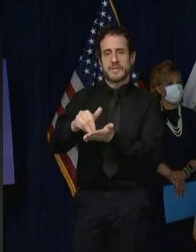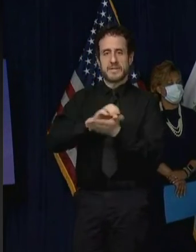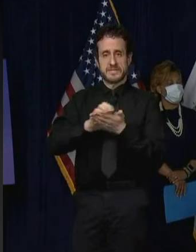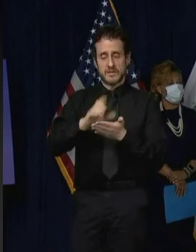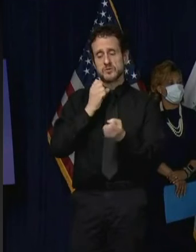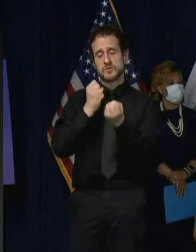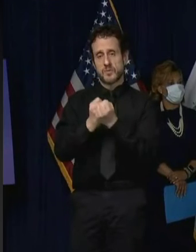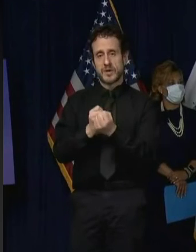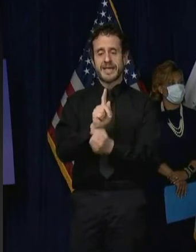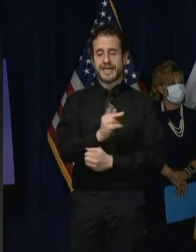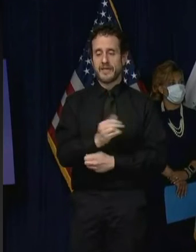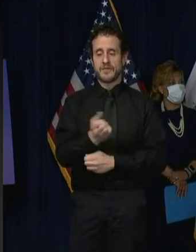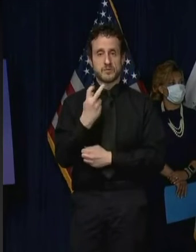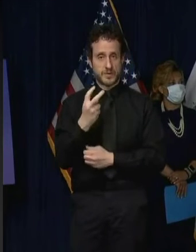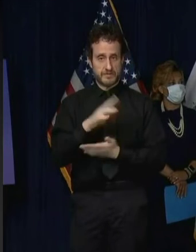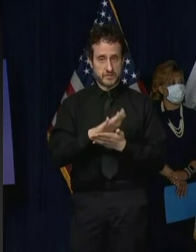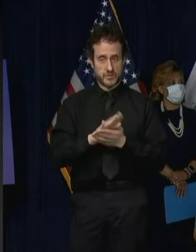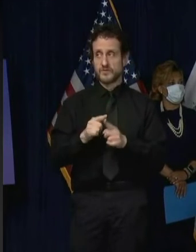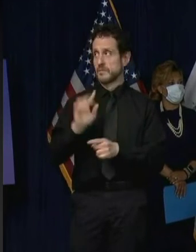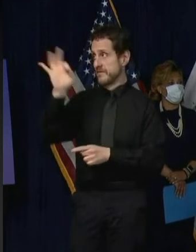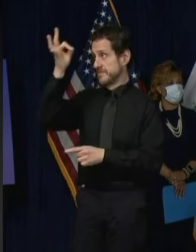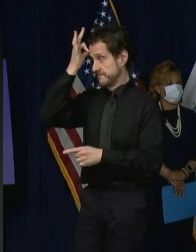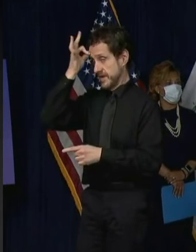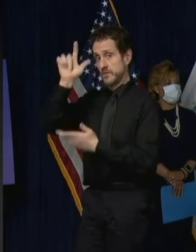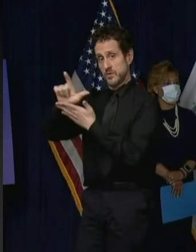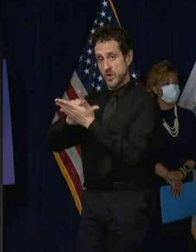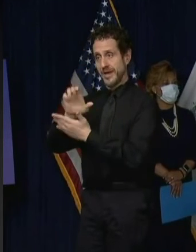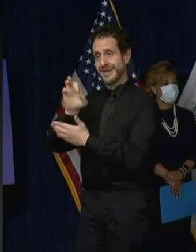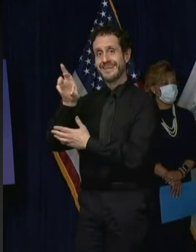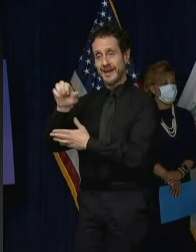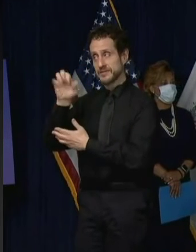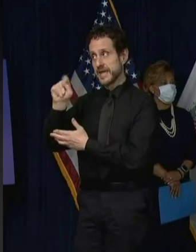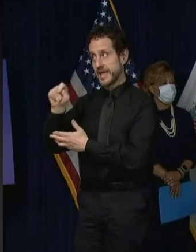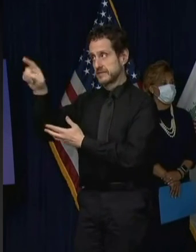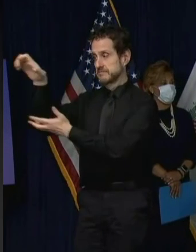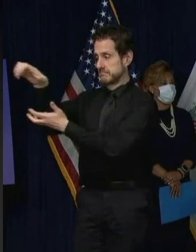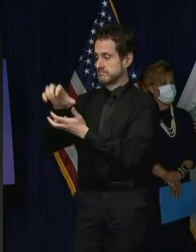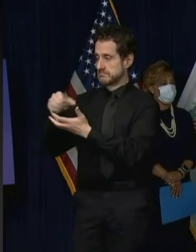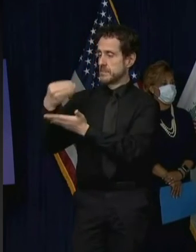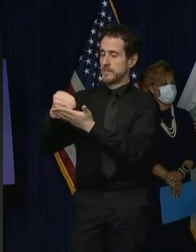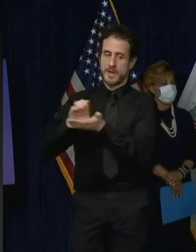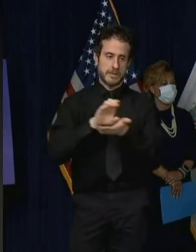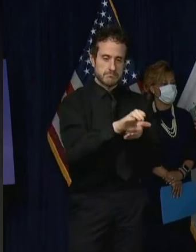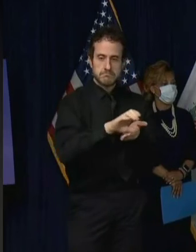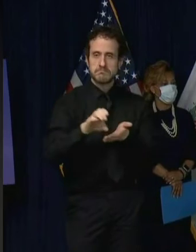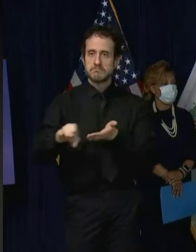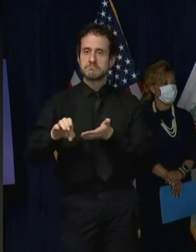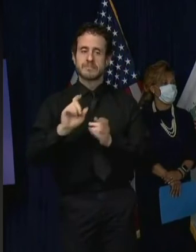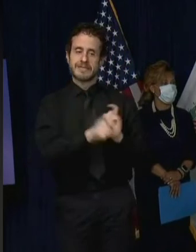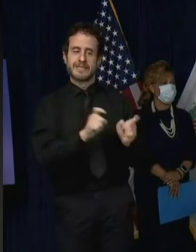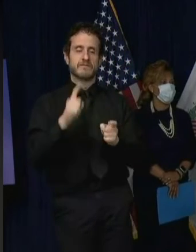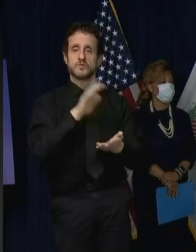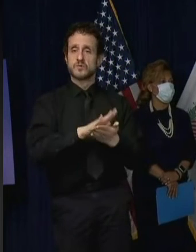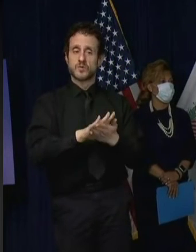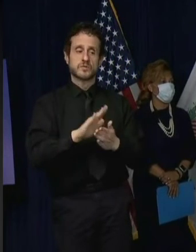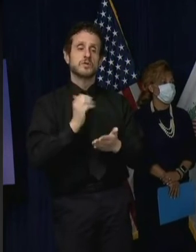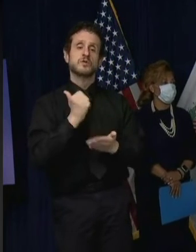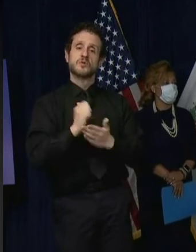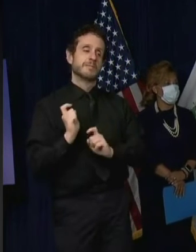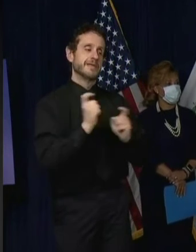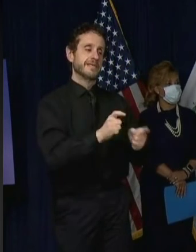from the Federal CARES Act in response to COVID-19. Dollars that can help equip students with technology and